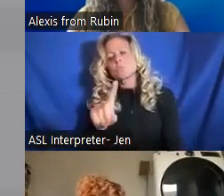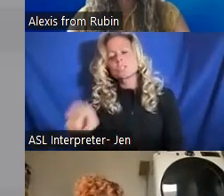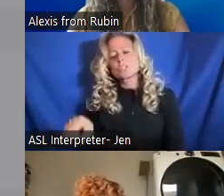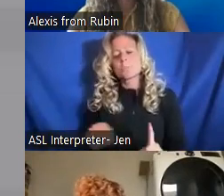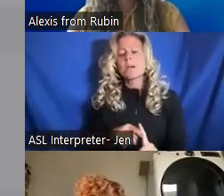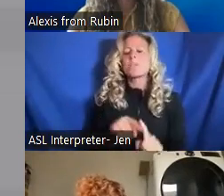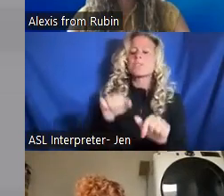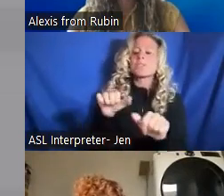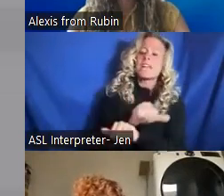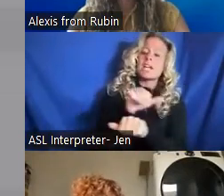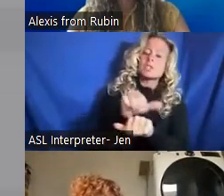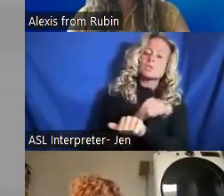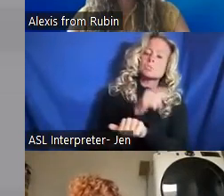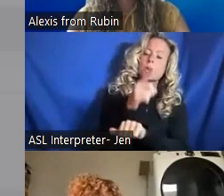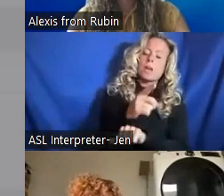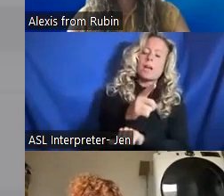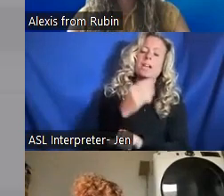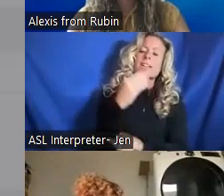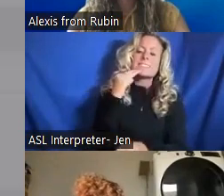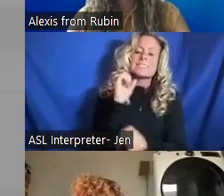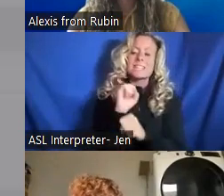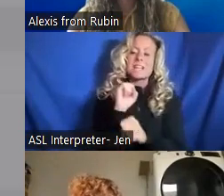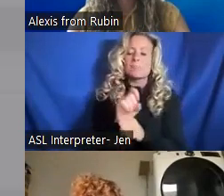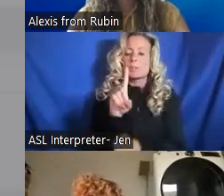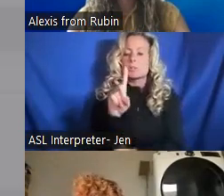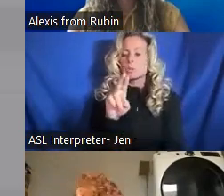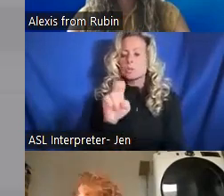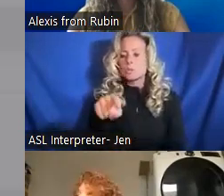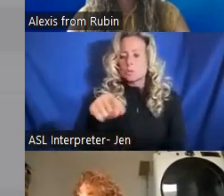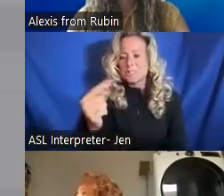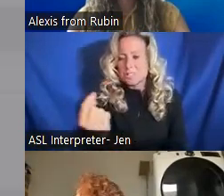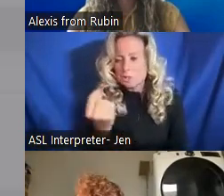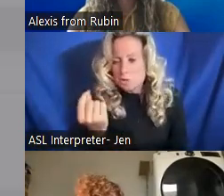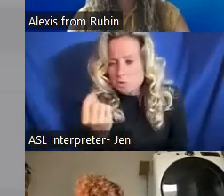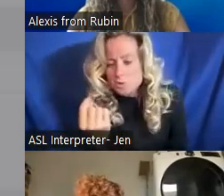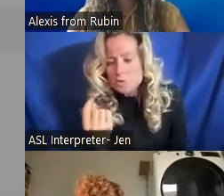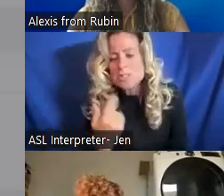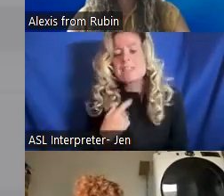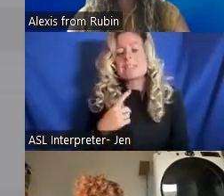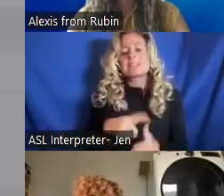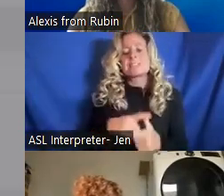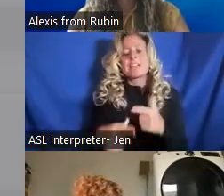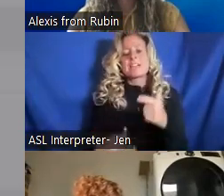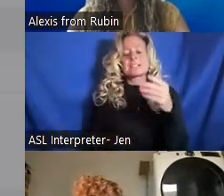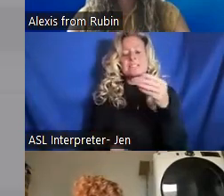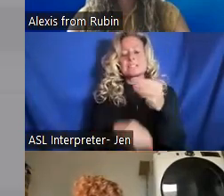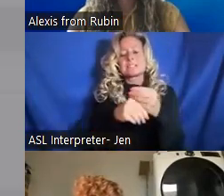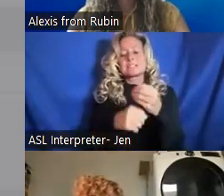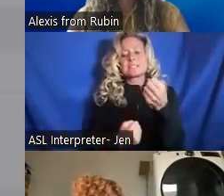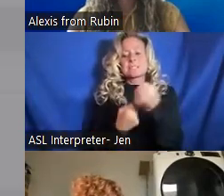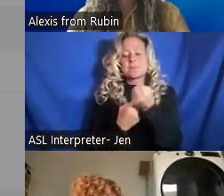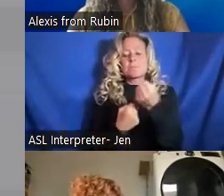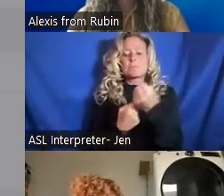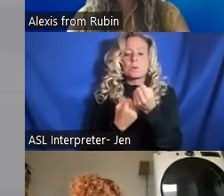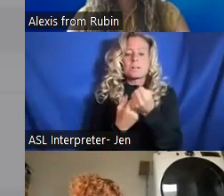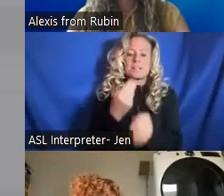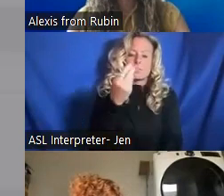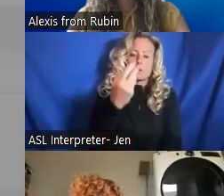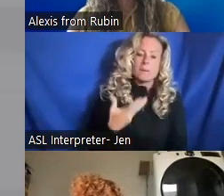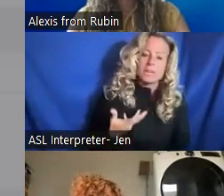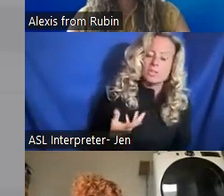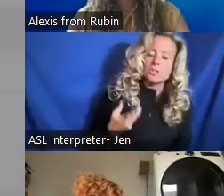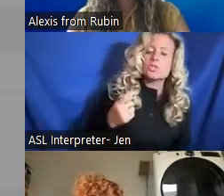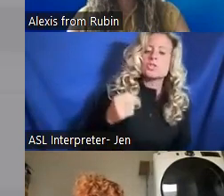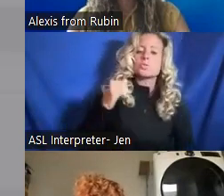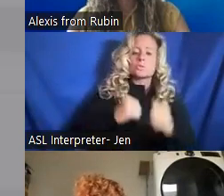assignment due on Tuesday. Then he's going to have supporting information. Stuck on problem number 3. So we're